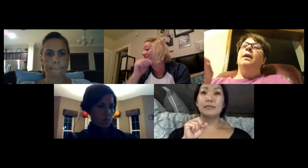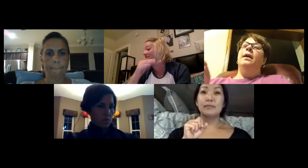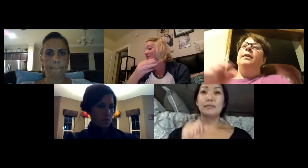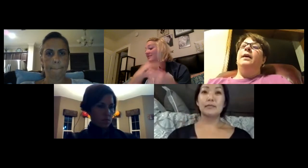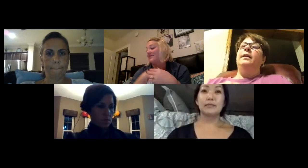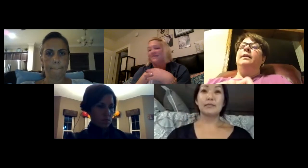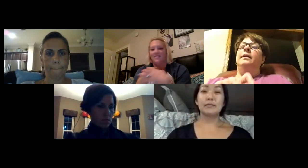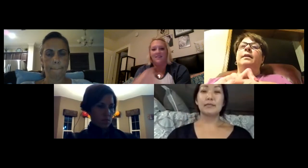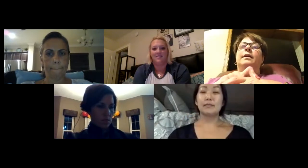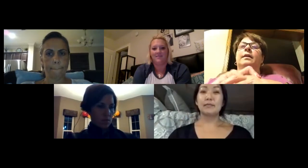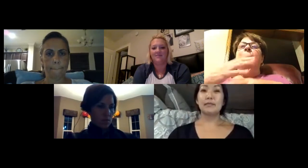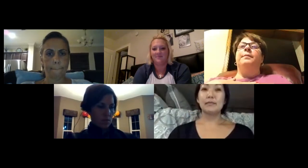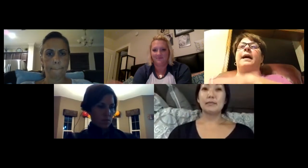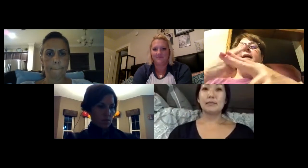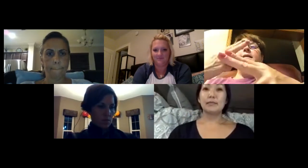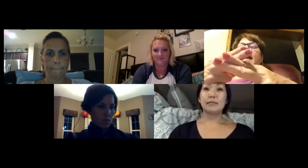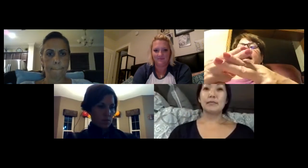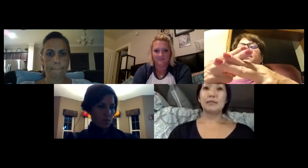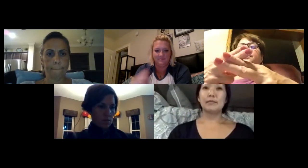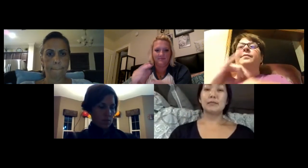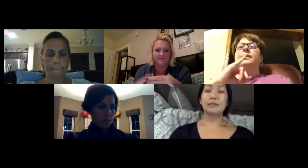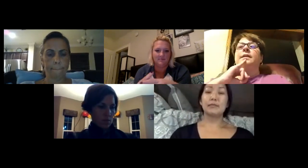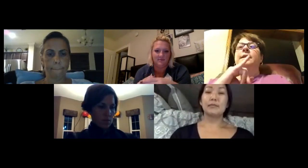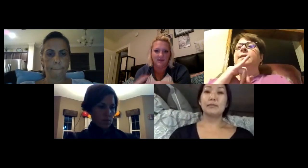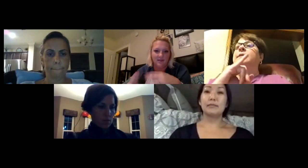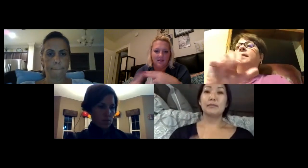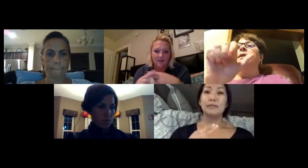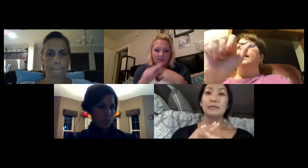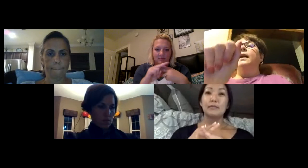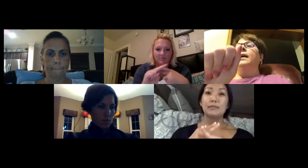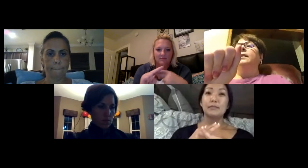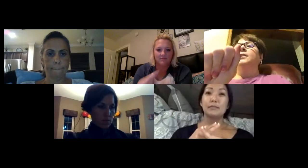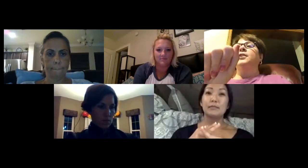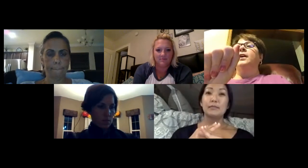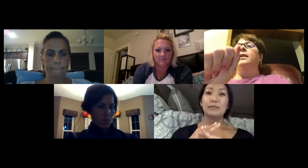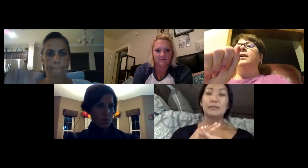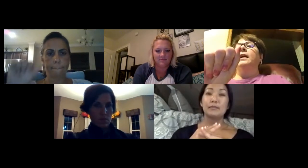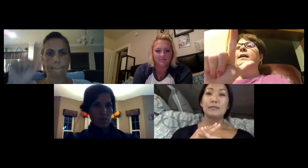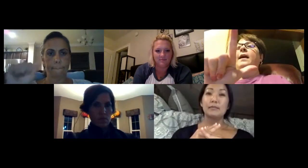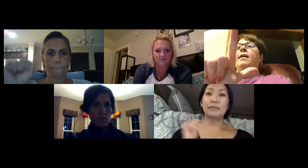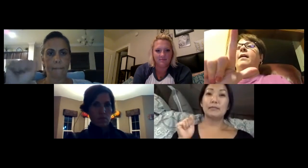And then my name is Alicia,